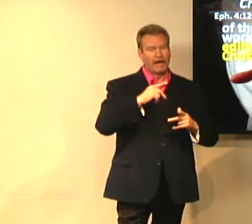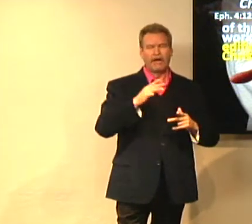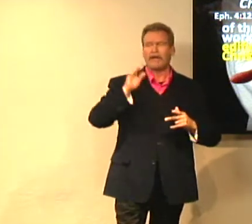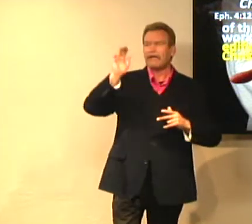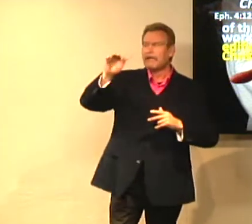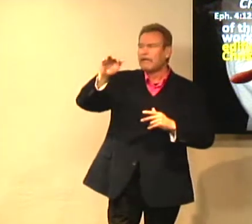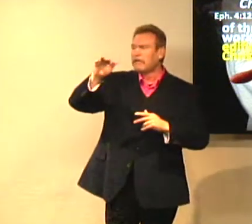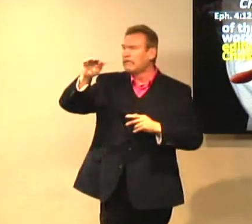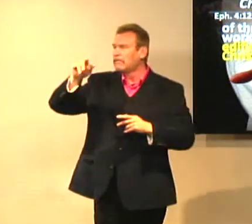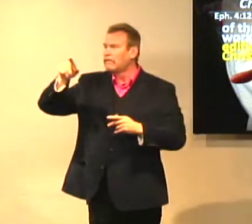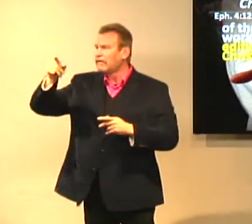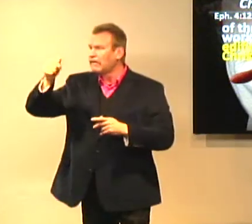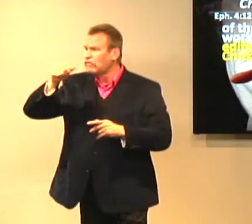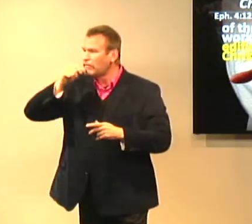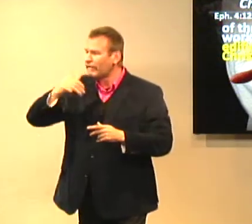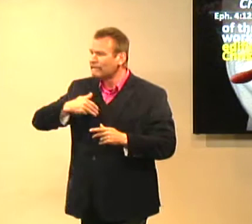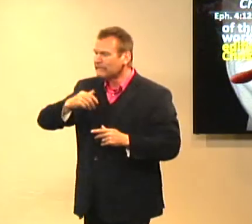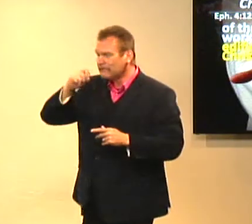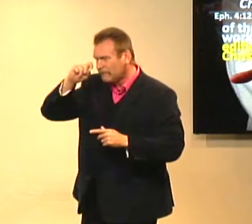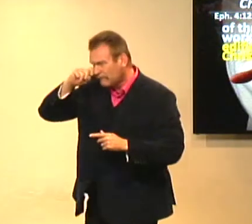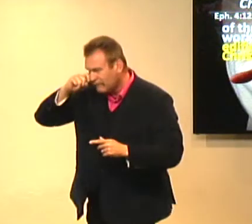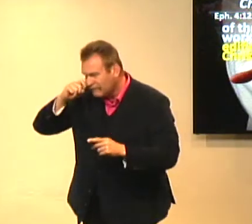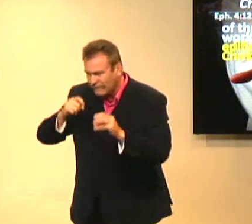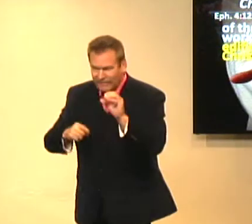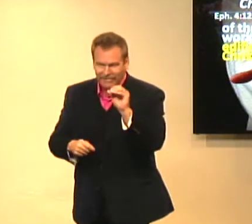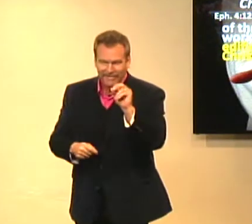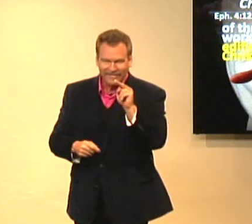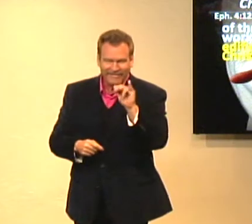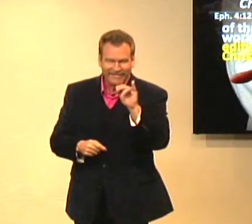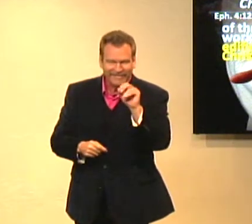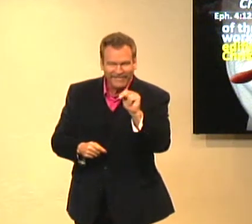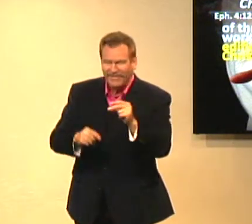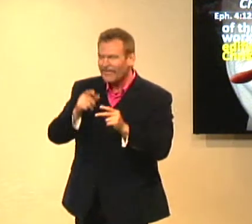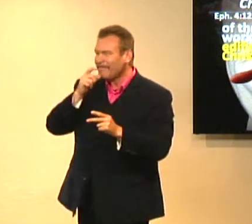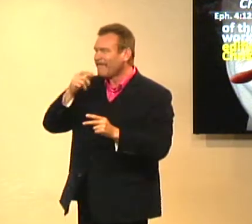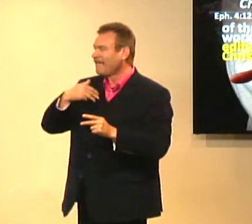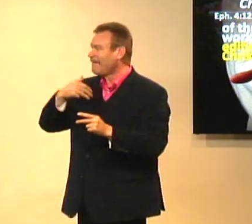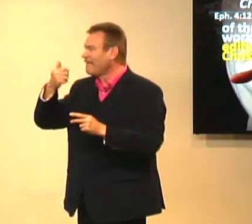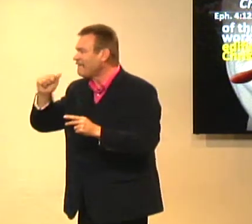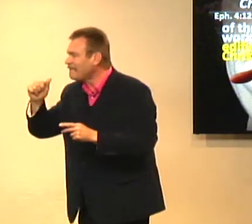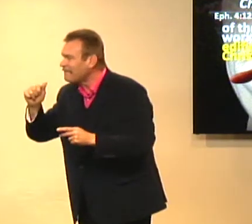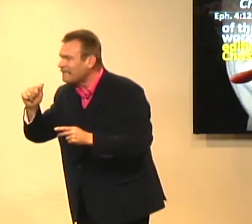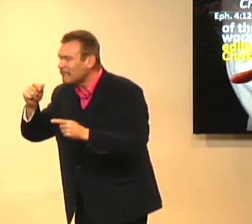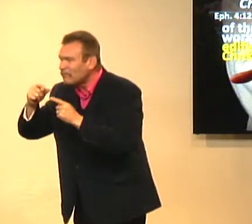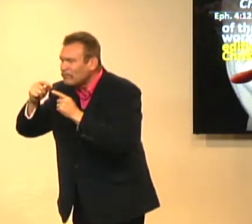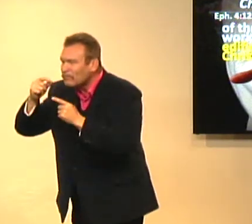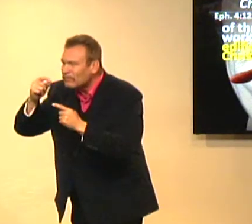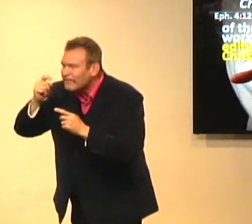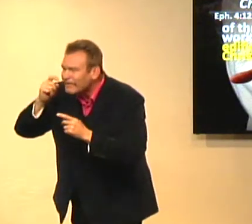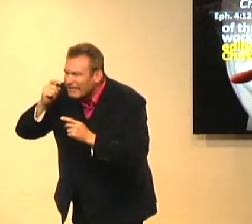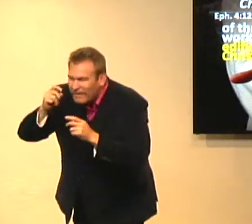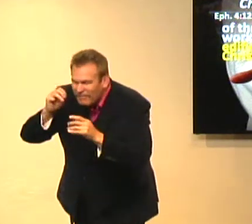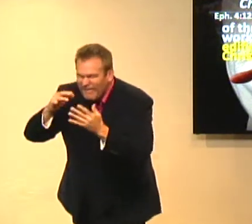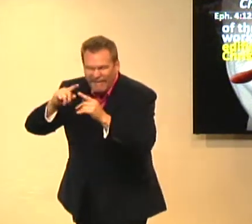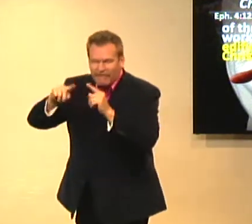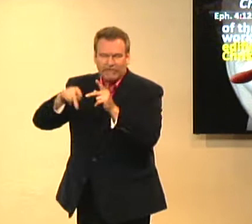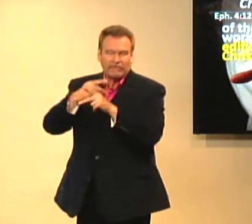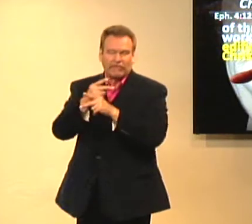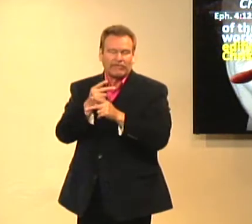really delicious. And it seemed to taste really good. So what they did was they went around and they said, hey, do you have an onion? Do you happen to have